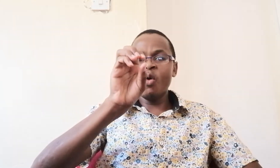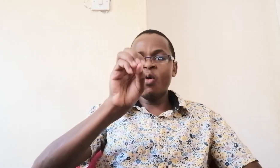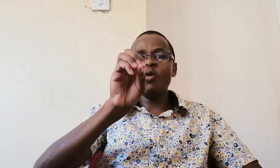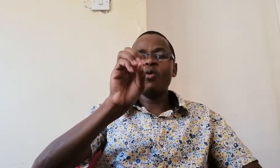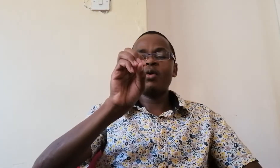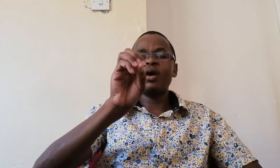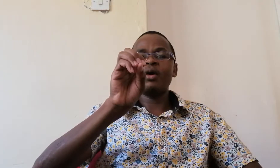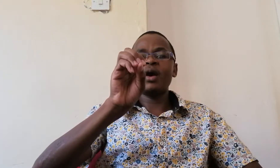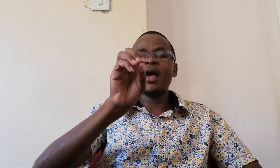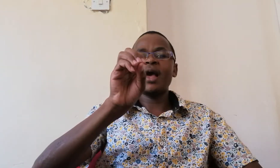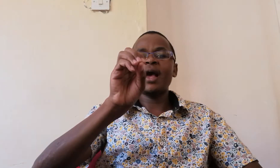O,